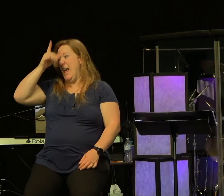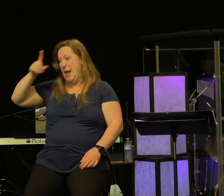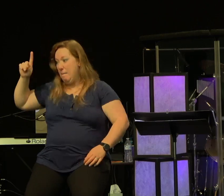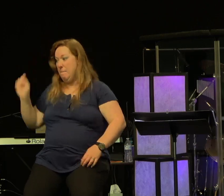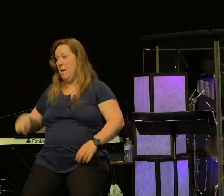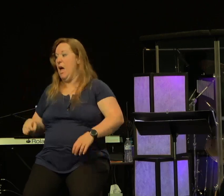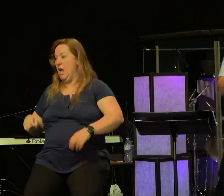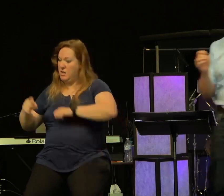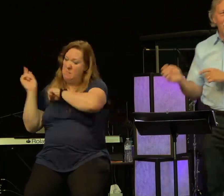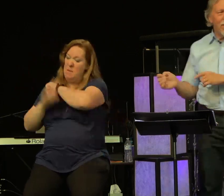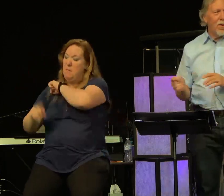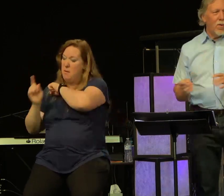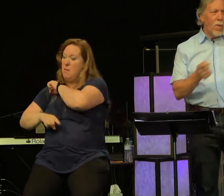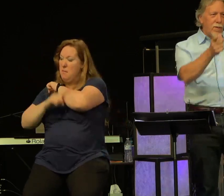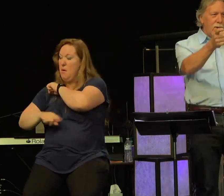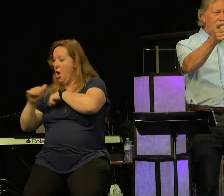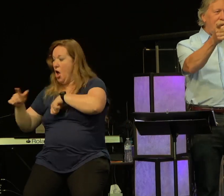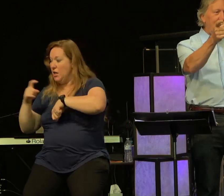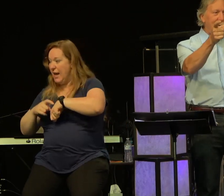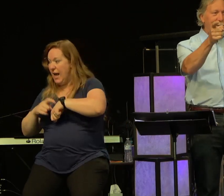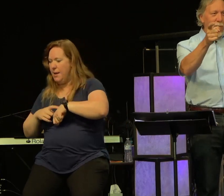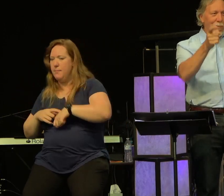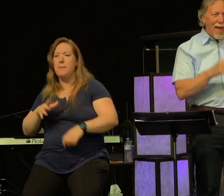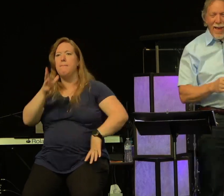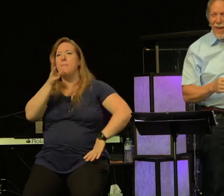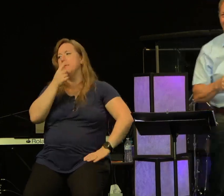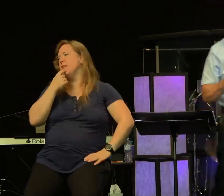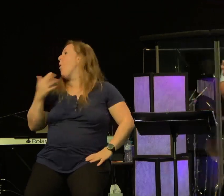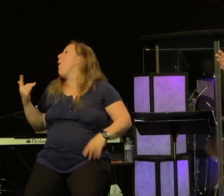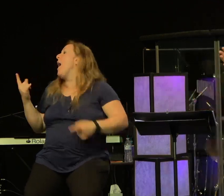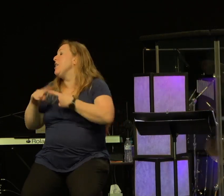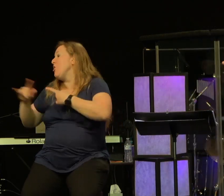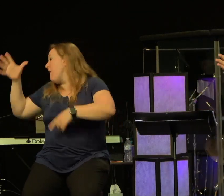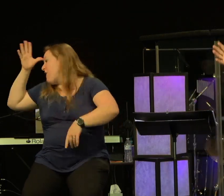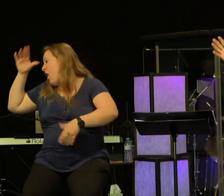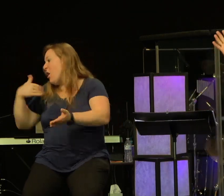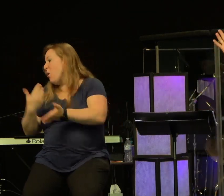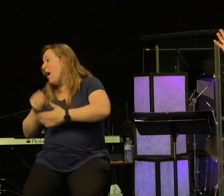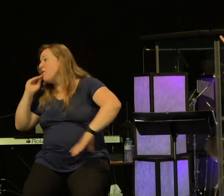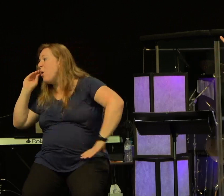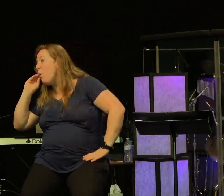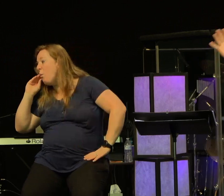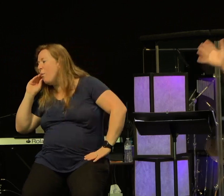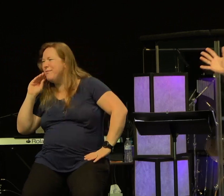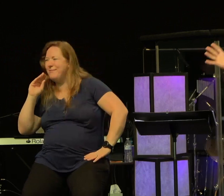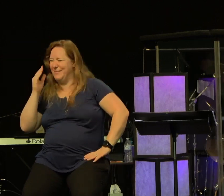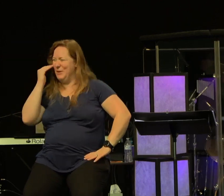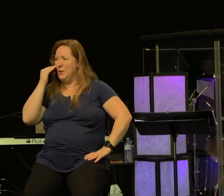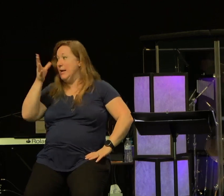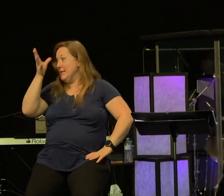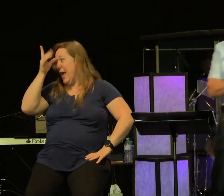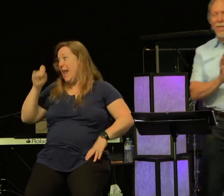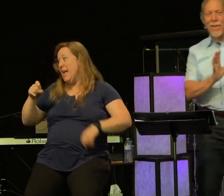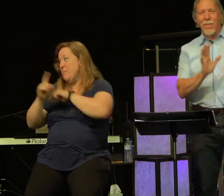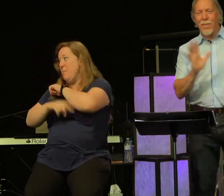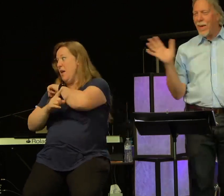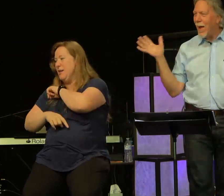disciplinarian and mama, you wait till your daddy gets home. You know, it's all about daddy. Daddy's got to